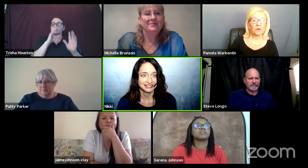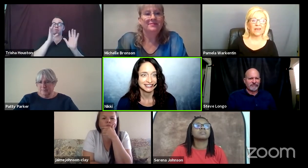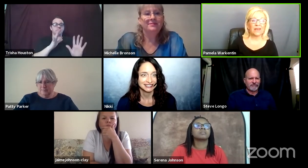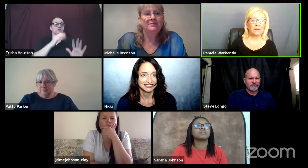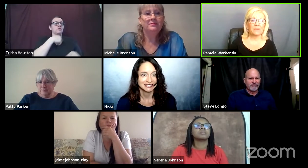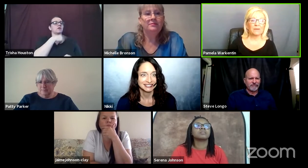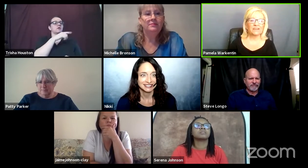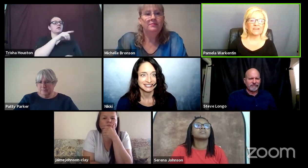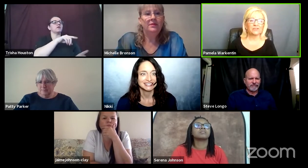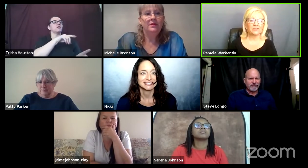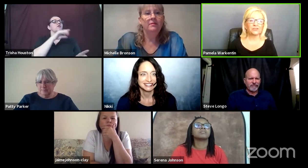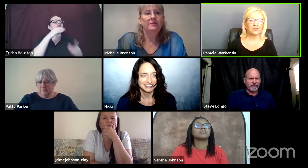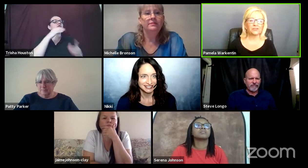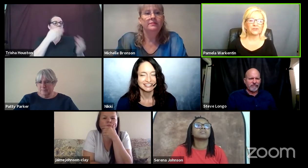Okay, back to Tricia.